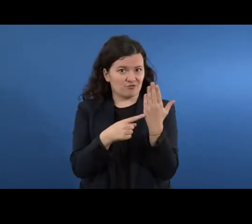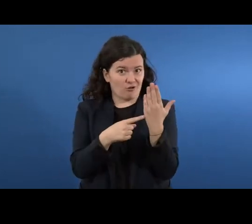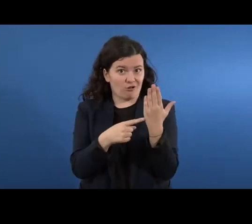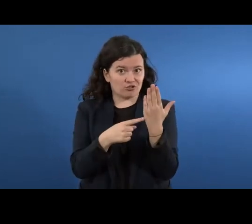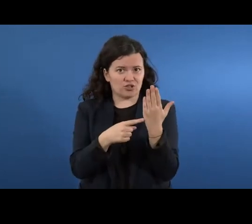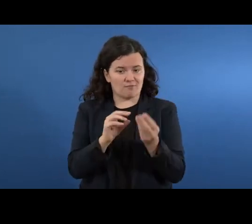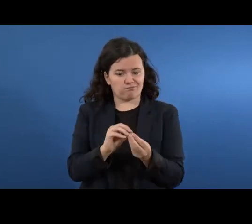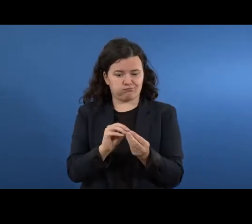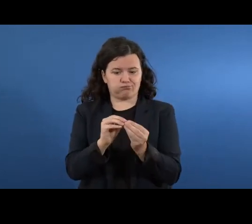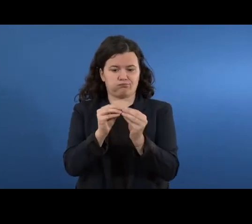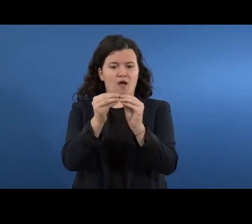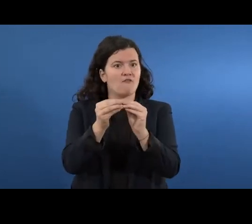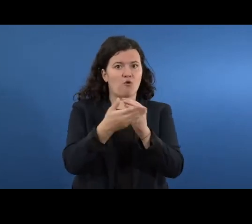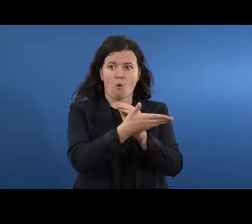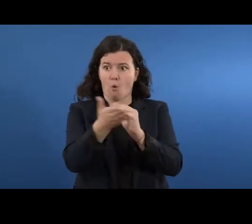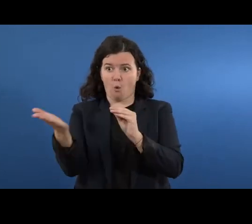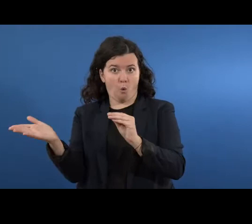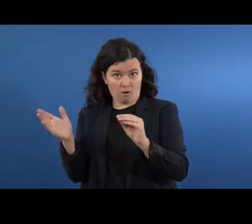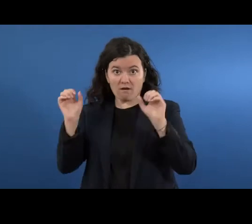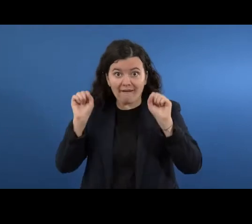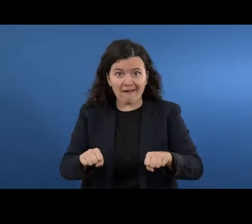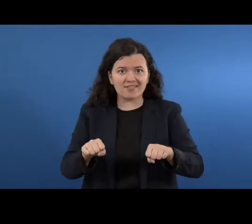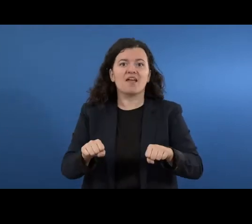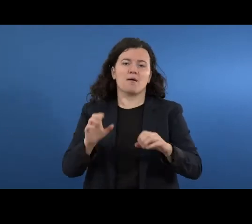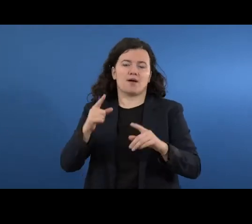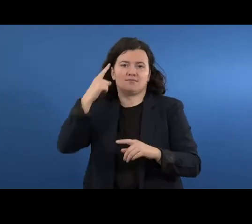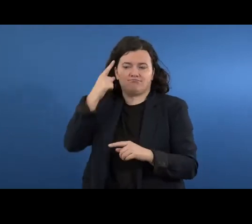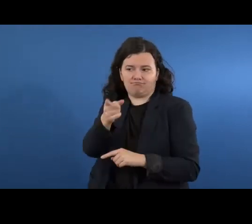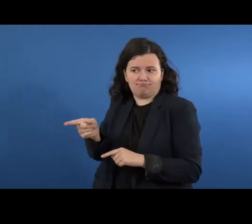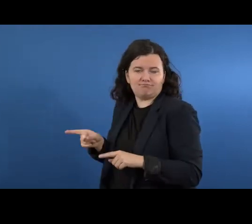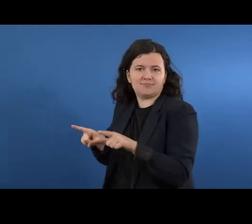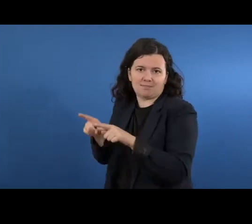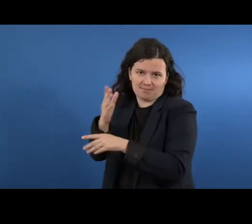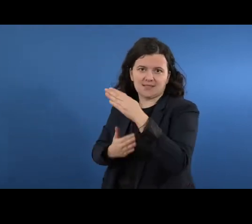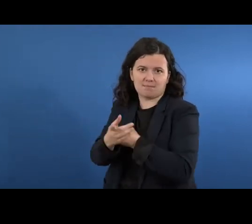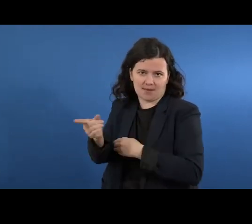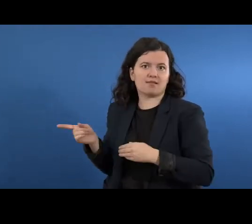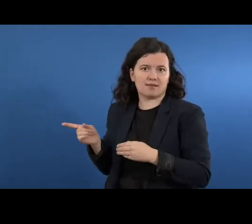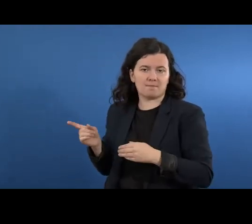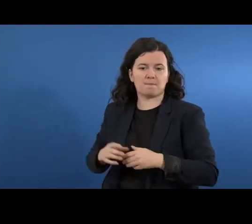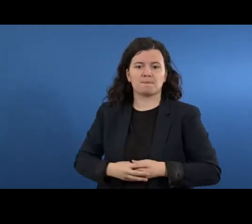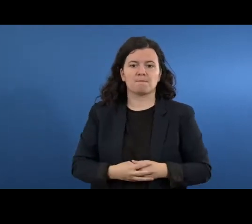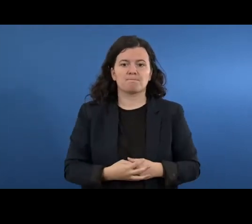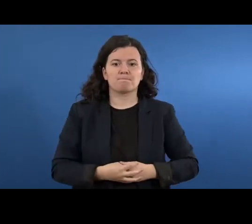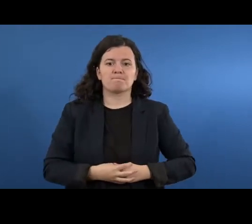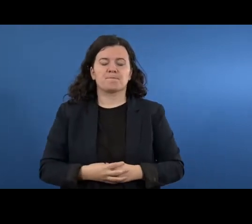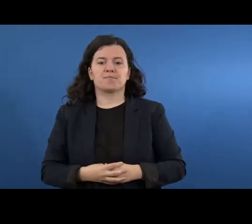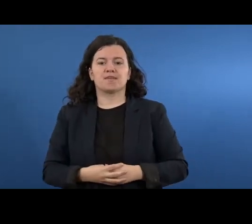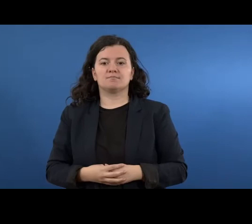our workplace. And then the second one is there's also an opportunity, I think right now, since all of